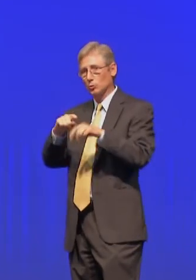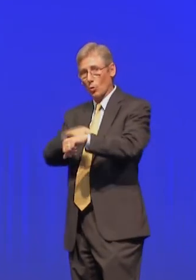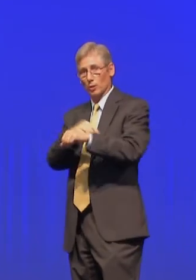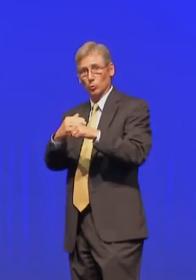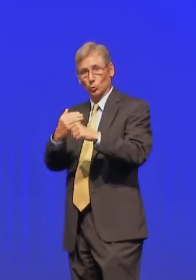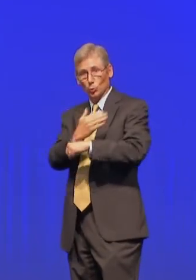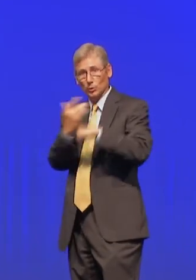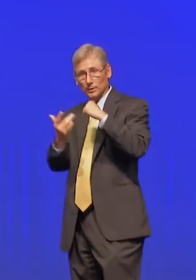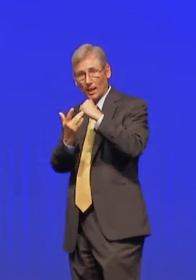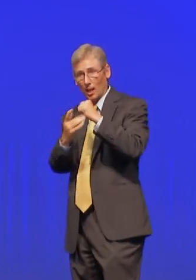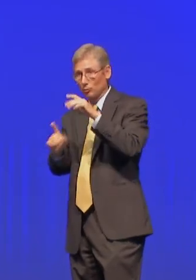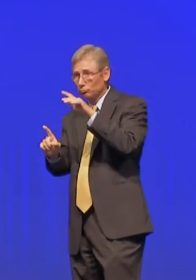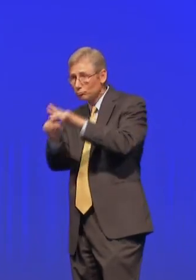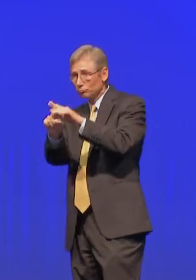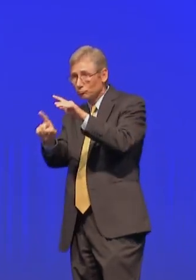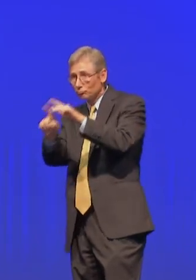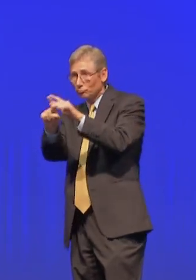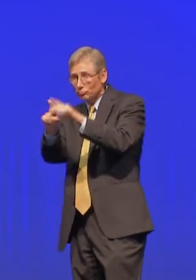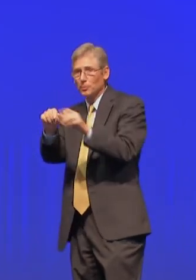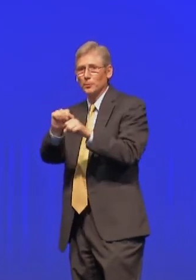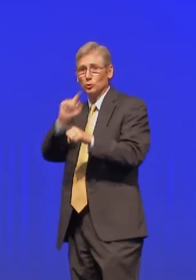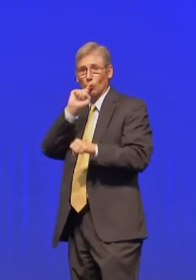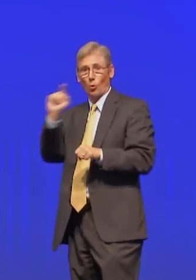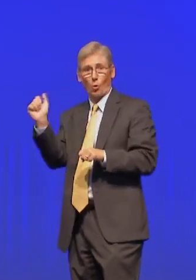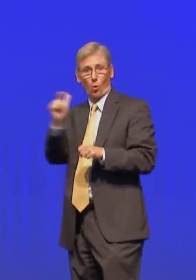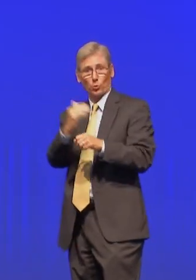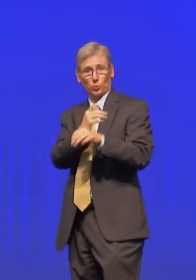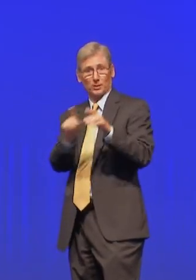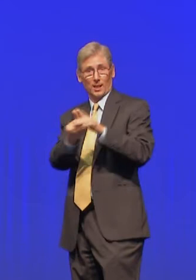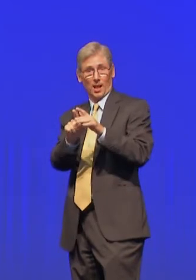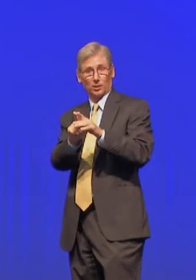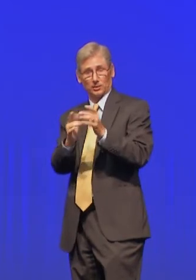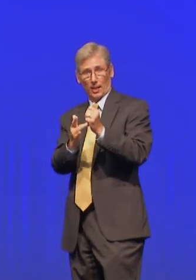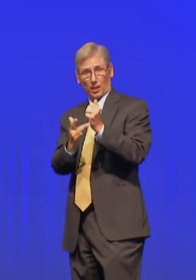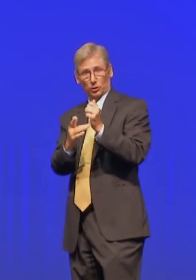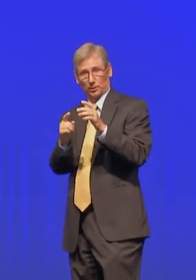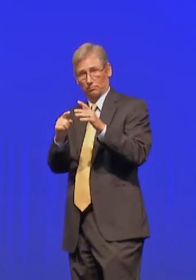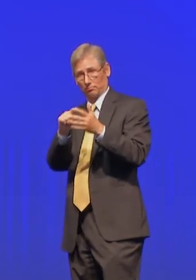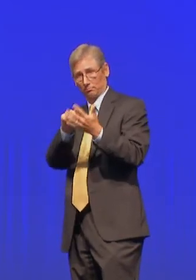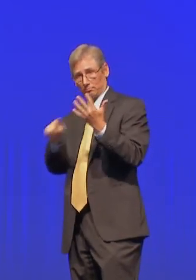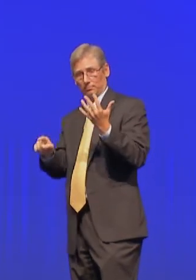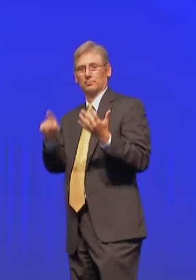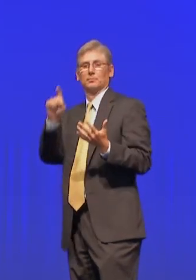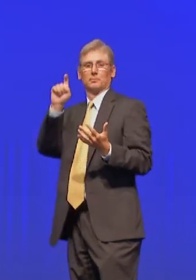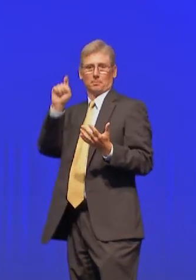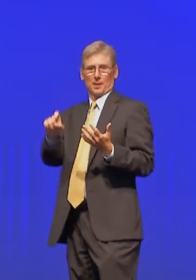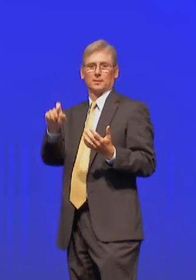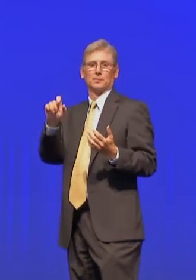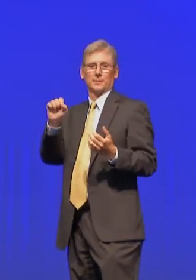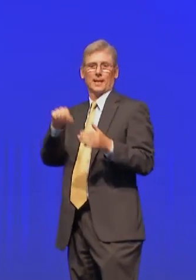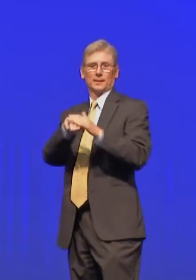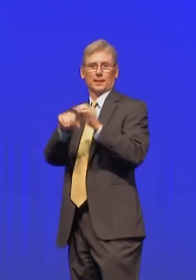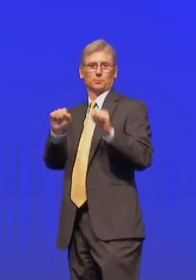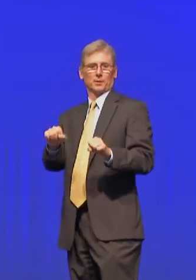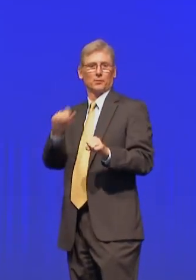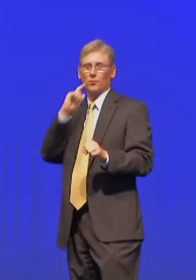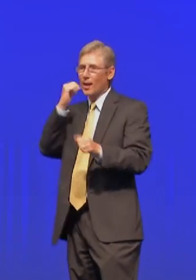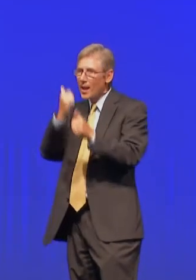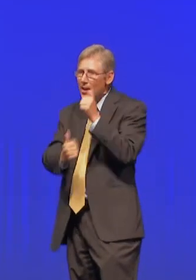and we work to ensure that any new technology that comes on the scene, those new innovations that we're seeing, have to